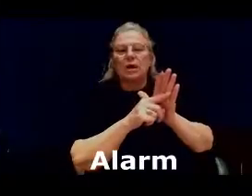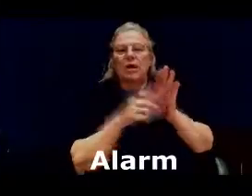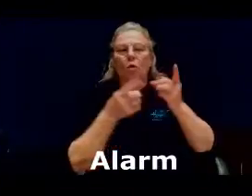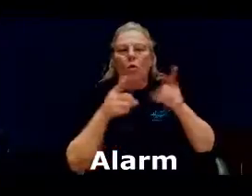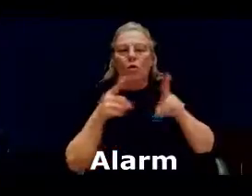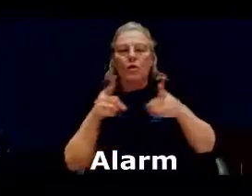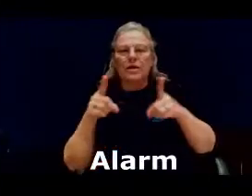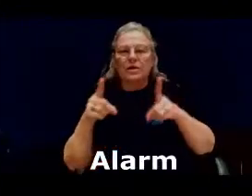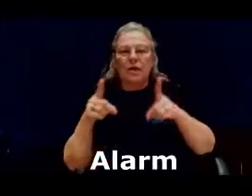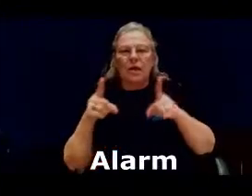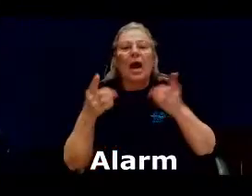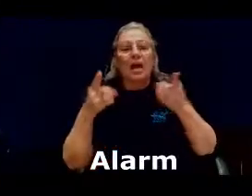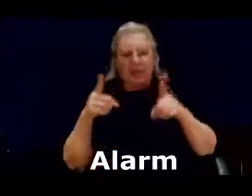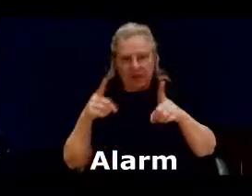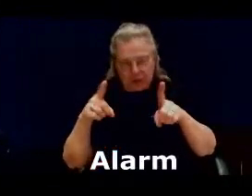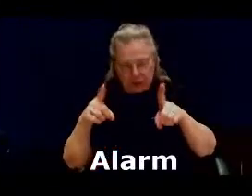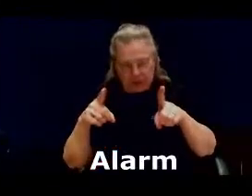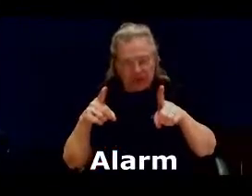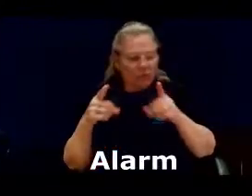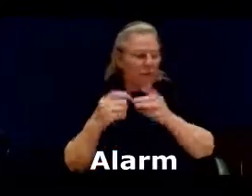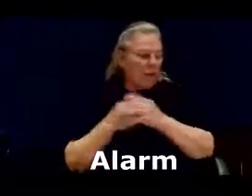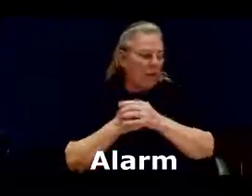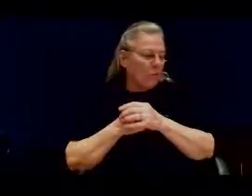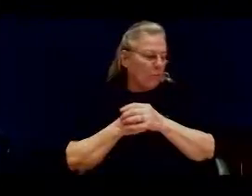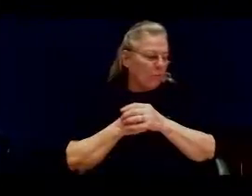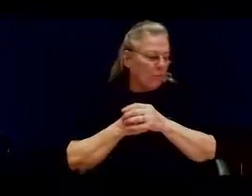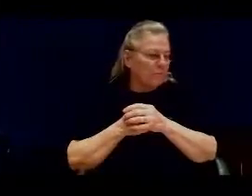way or this way. I tend to use this one a lot more.